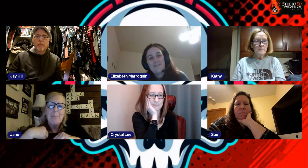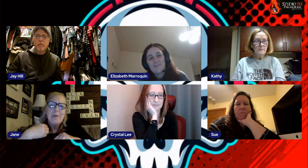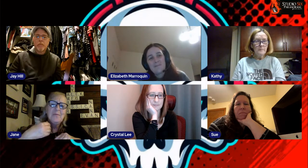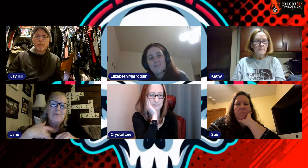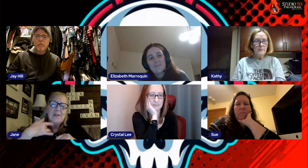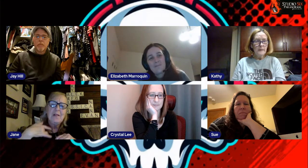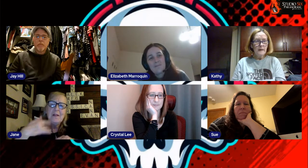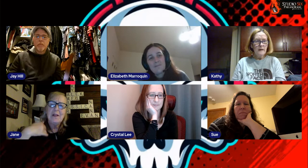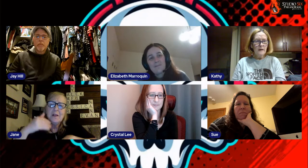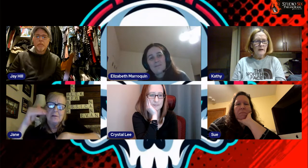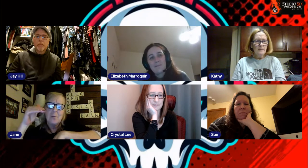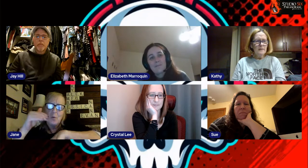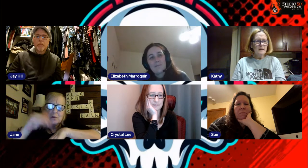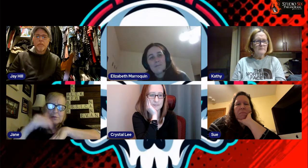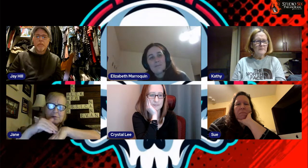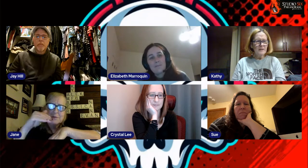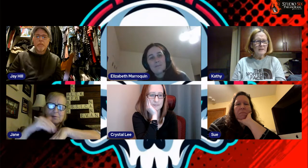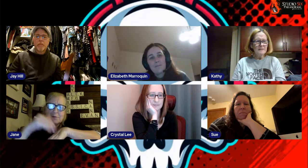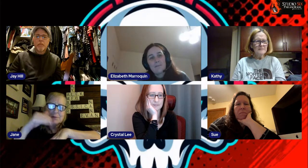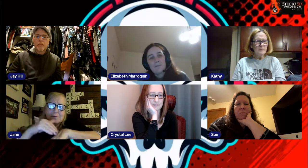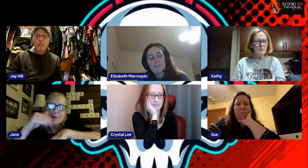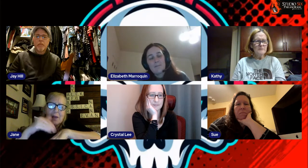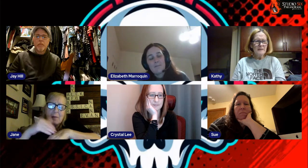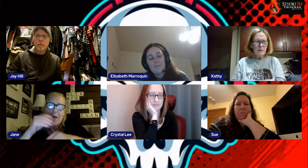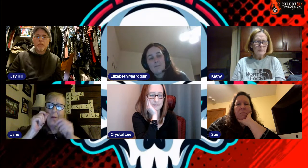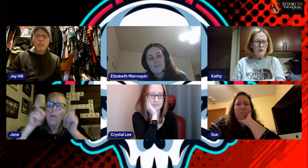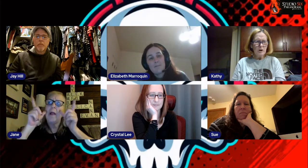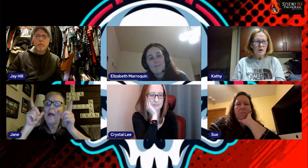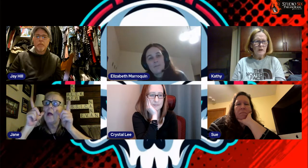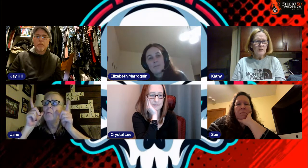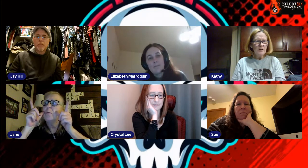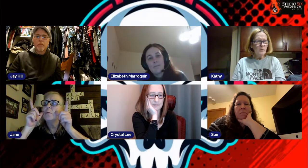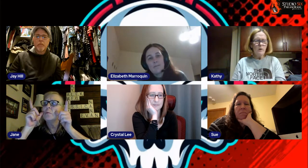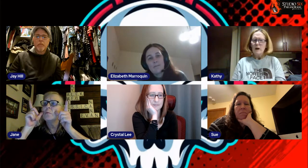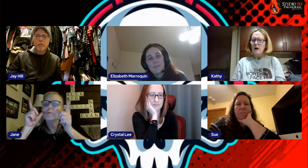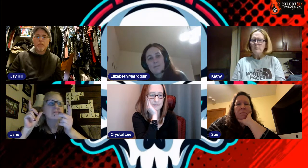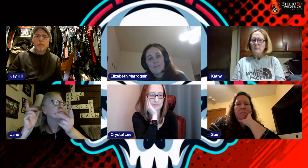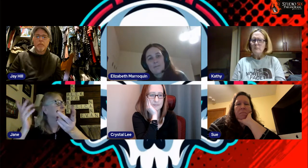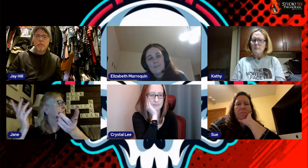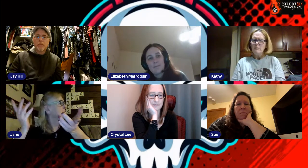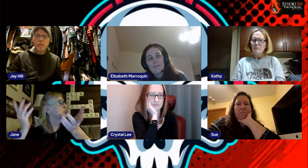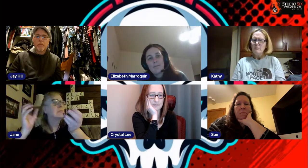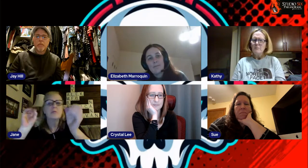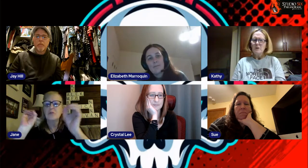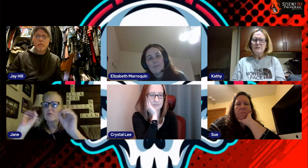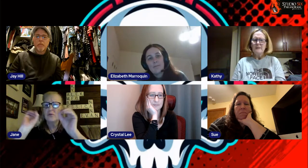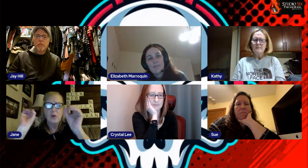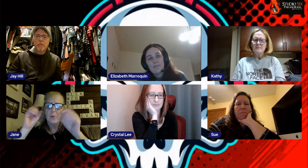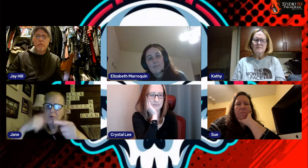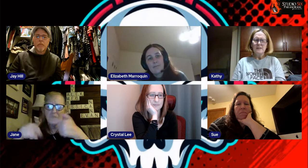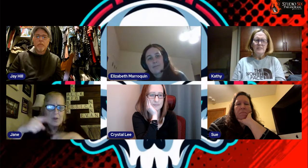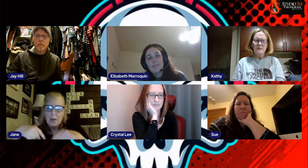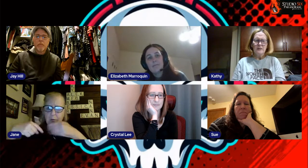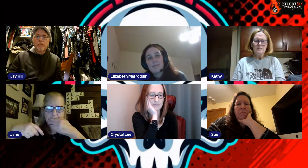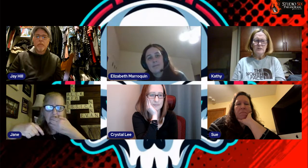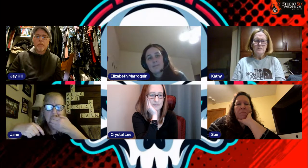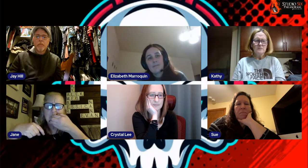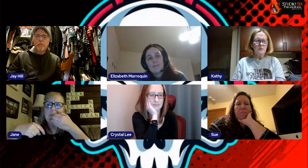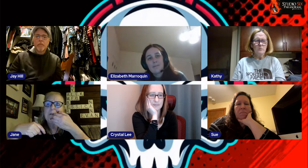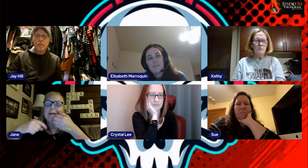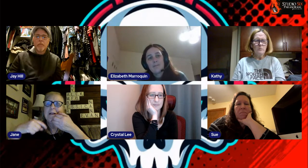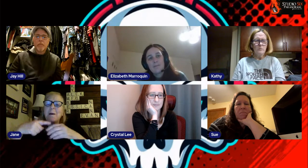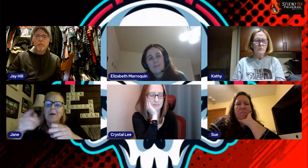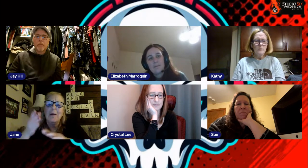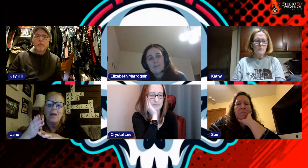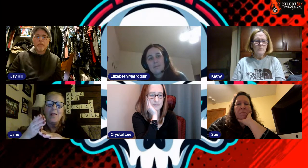top. And I'm feeling something was tapping her. I woke up, looking around, there's nothing around her.